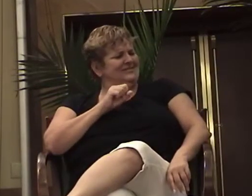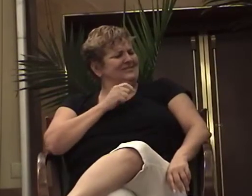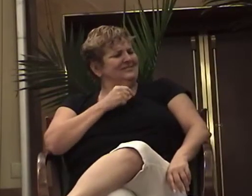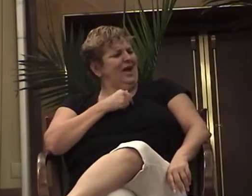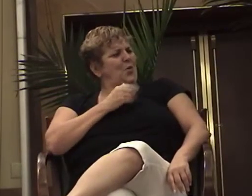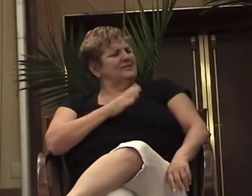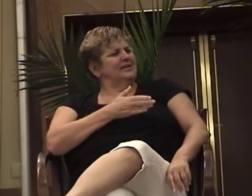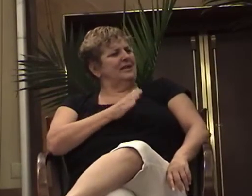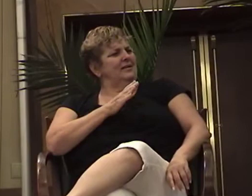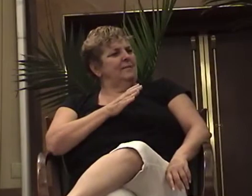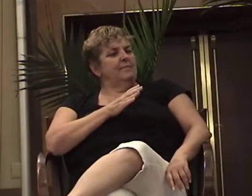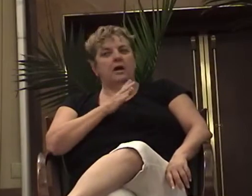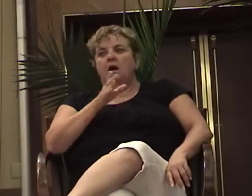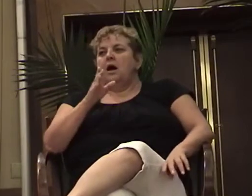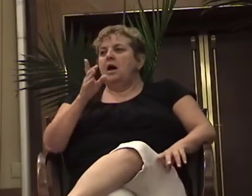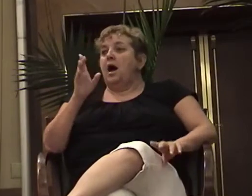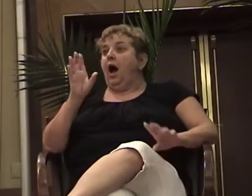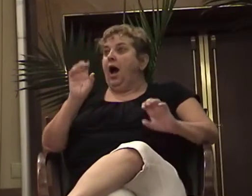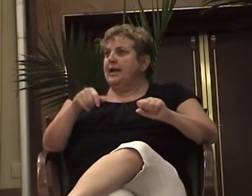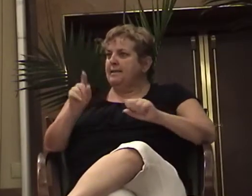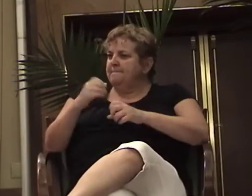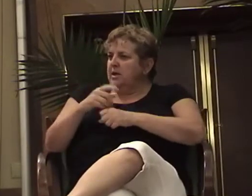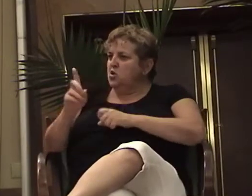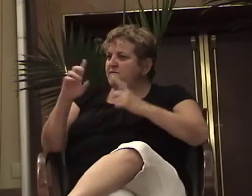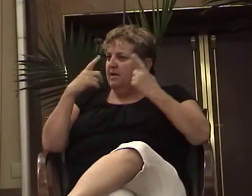He said, "I can make you famous." Really?